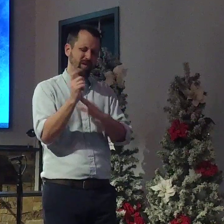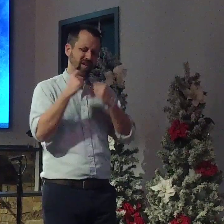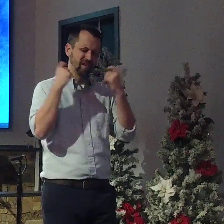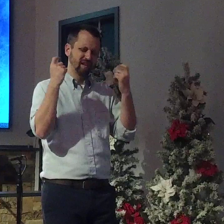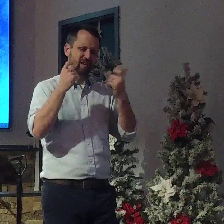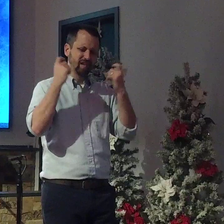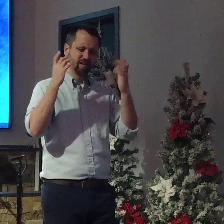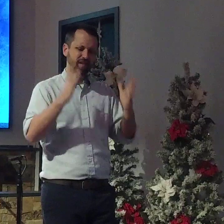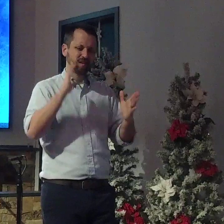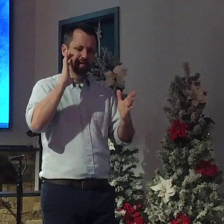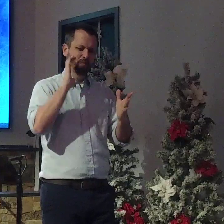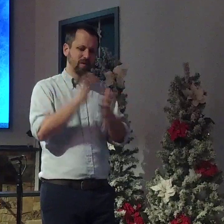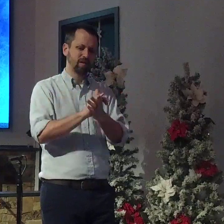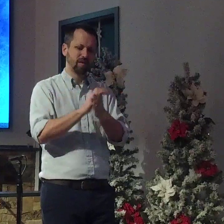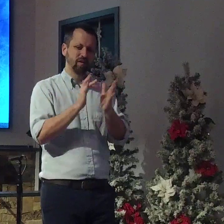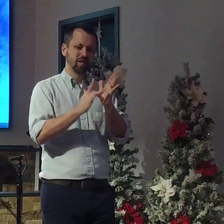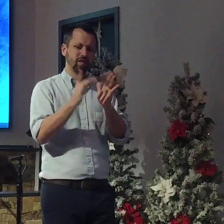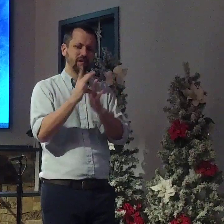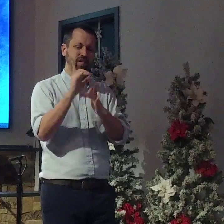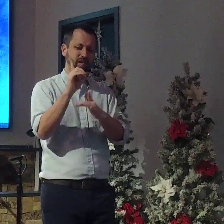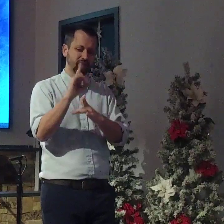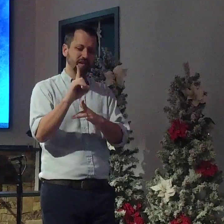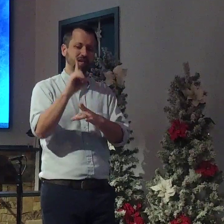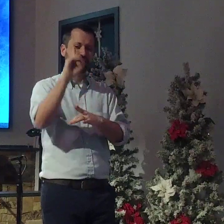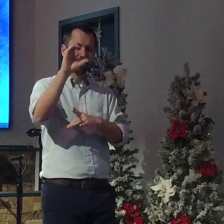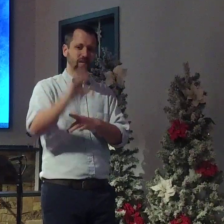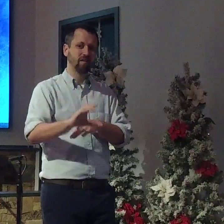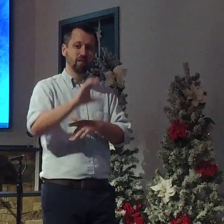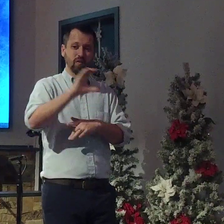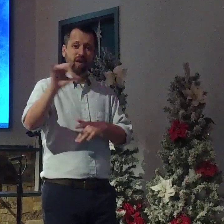says, remember no more.